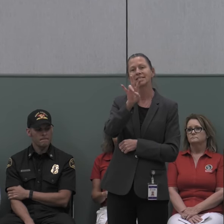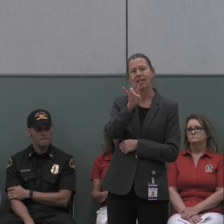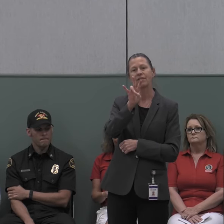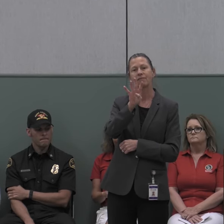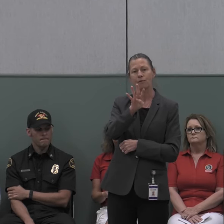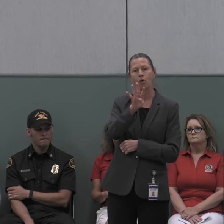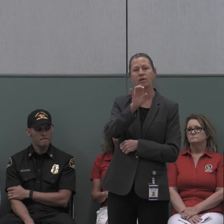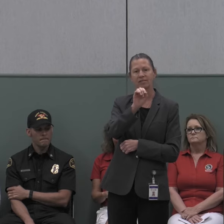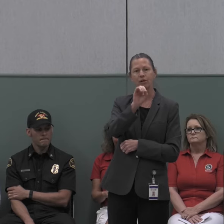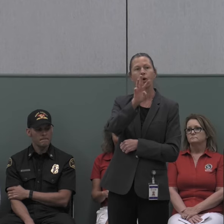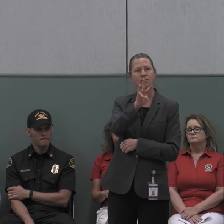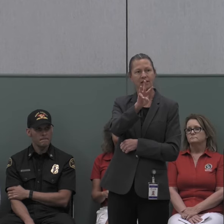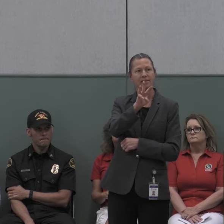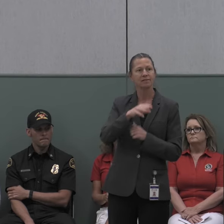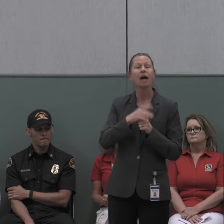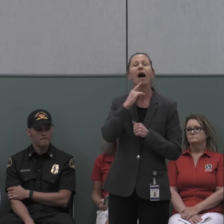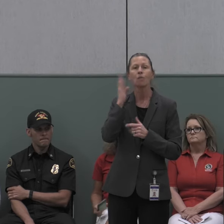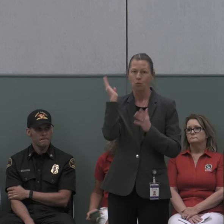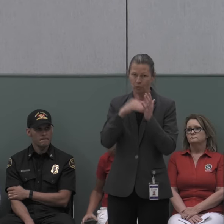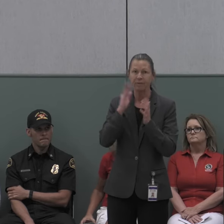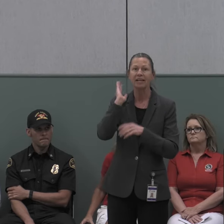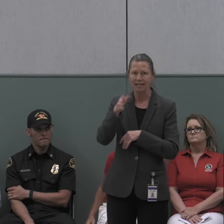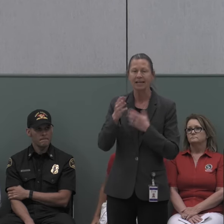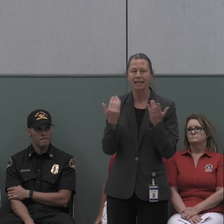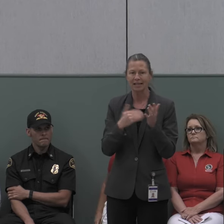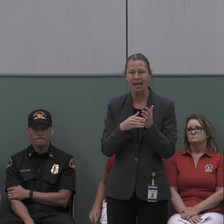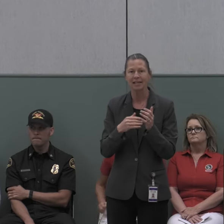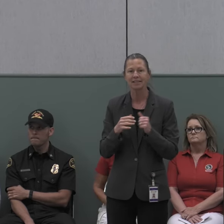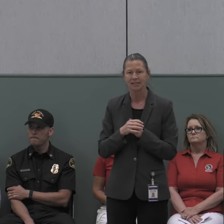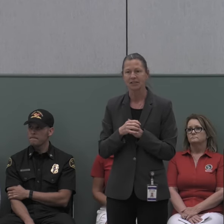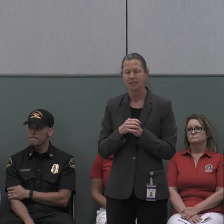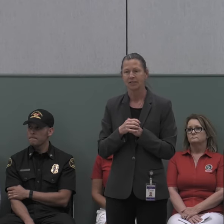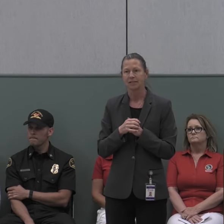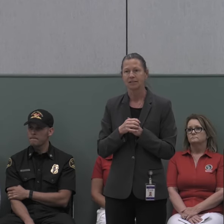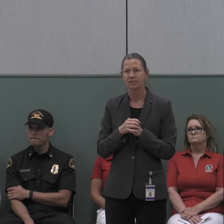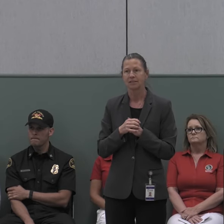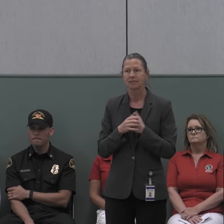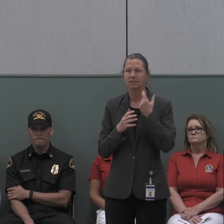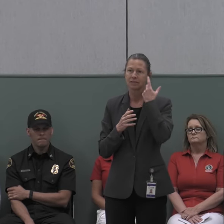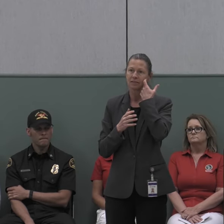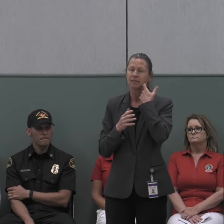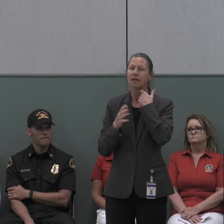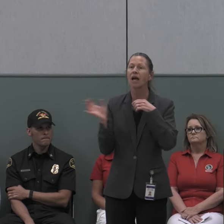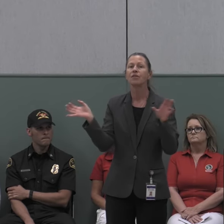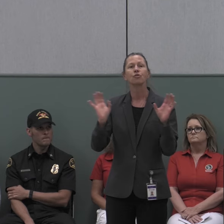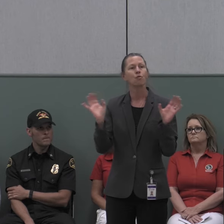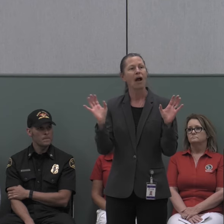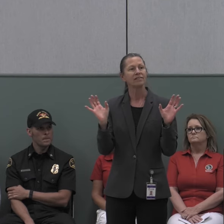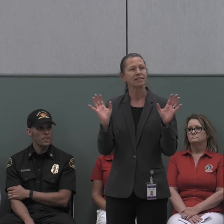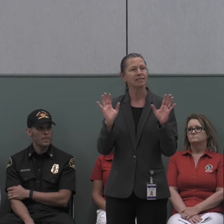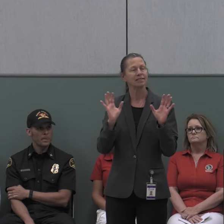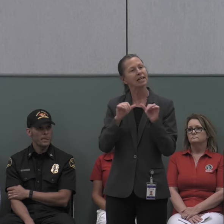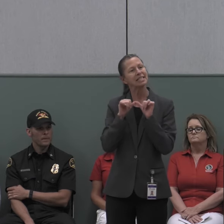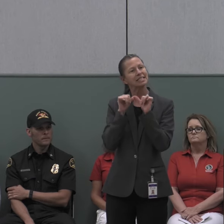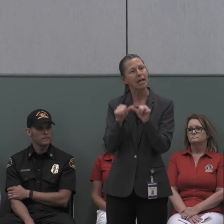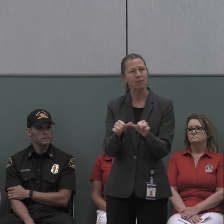1-760-499-7406. I'll repeat these again, so you can get them again. And then finally, we have the Crisis Stabilization Unit